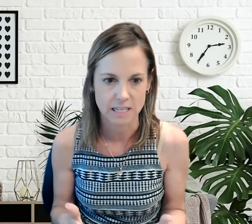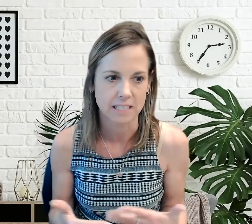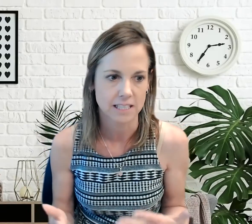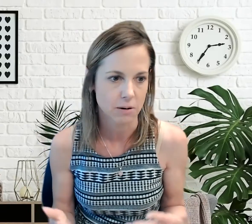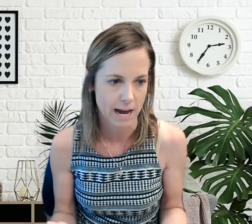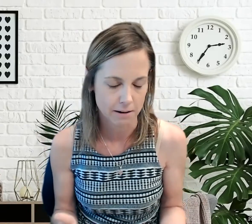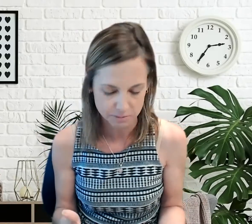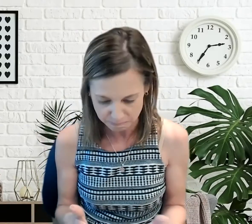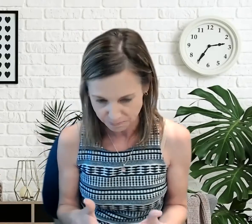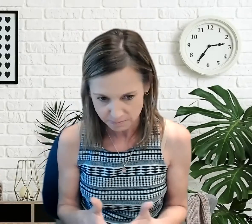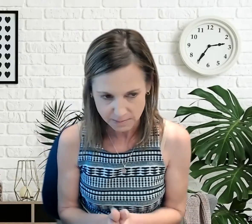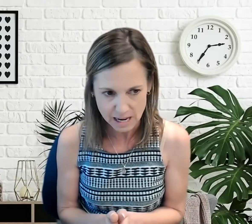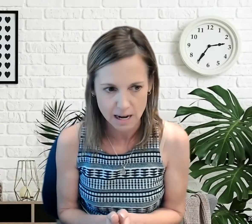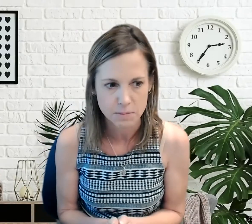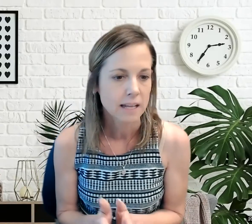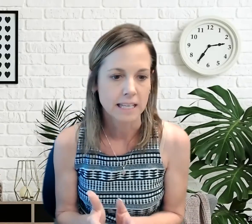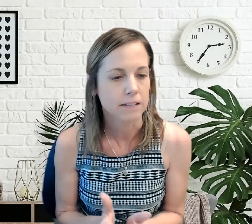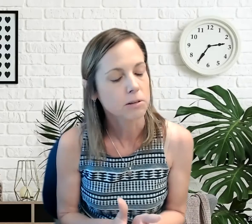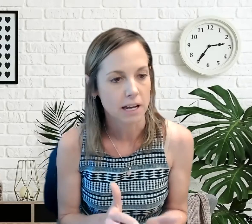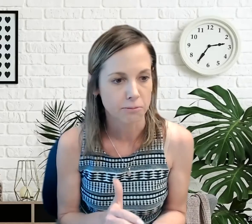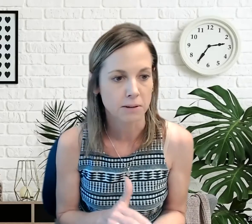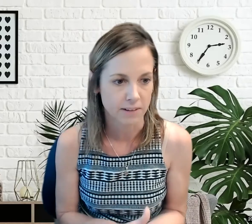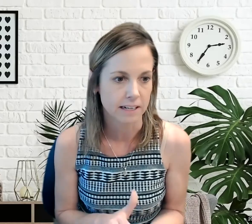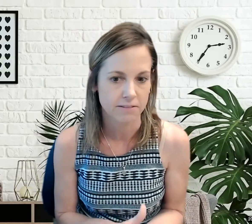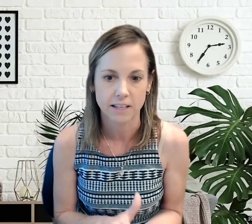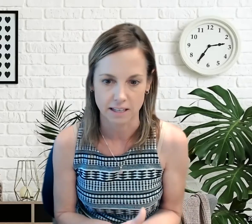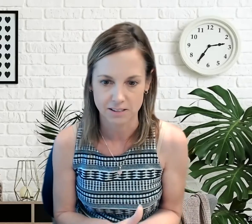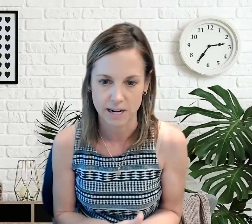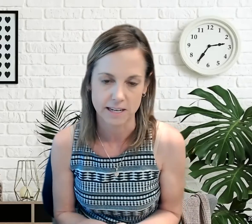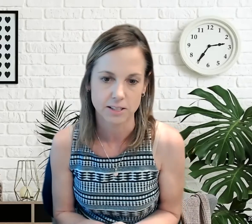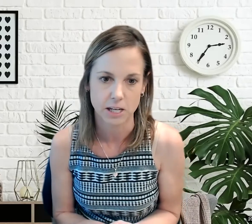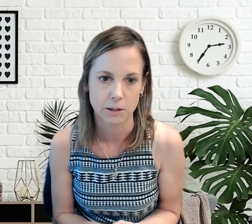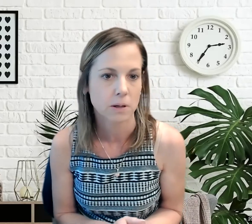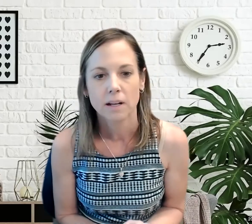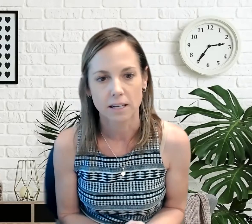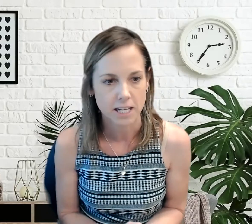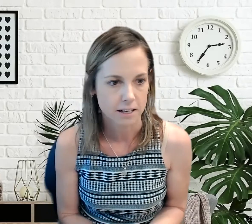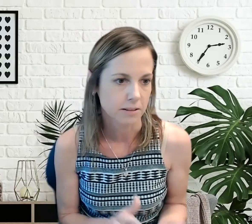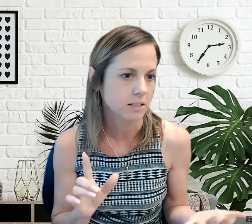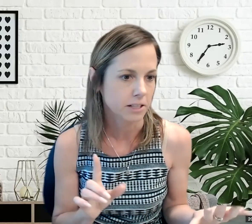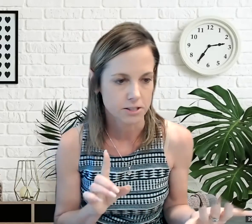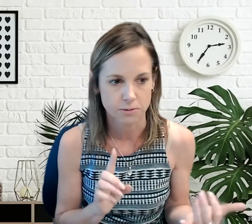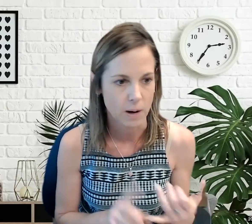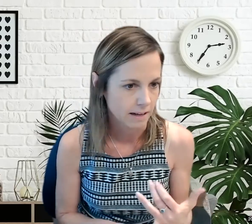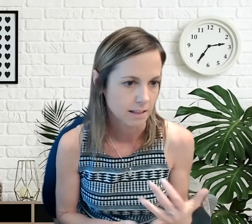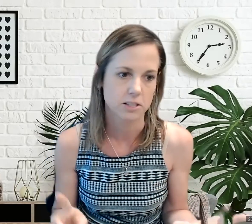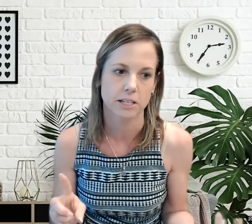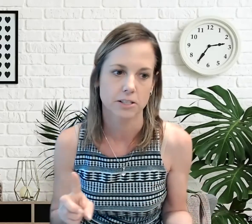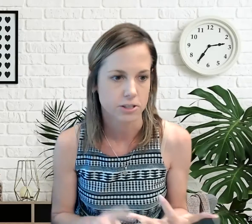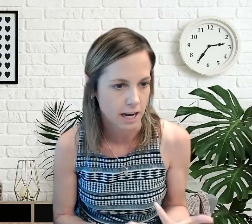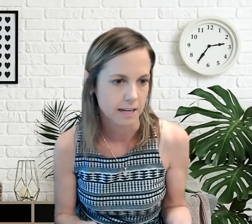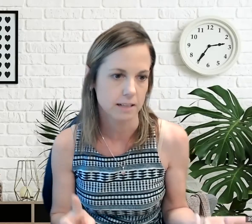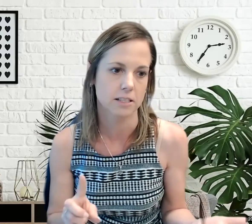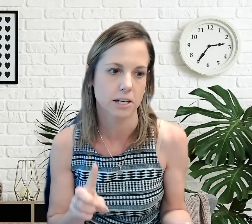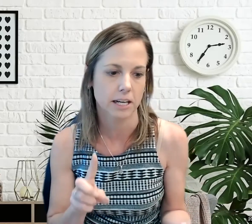supports and needs that you have, they give you a lot of preventative things, right? And so they'll tell you, let's look at your weight, let's look